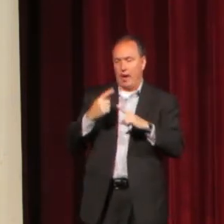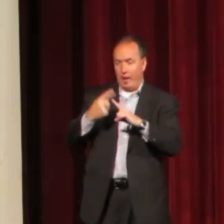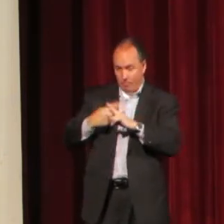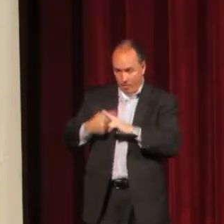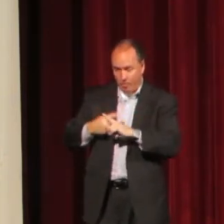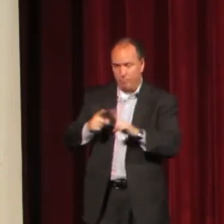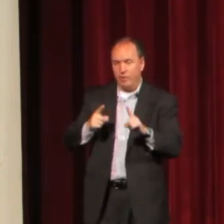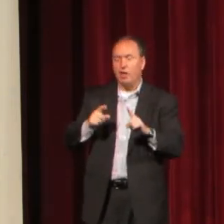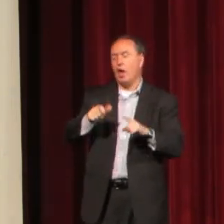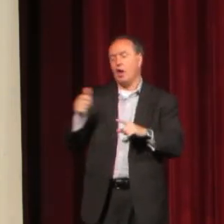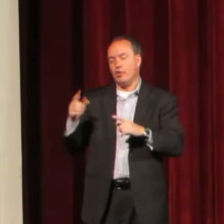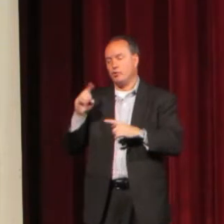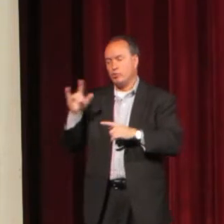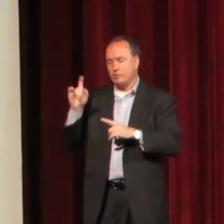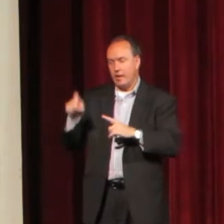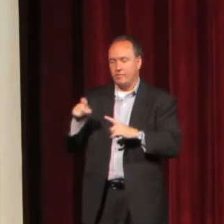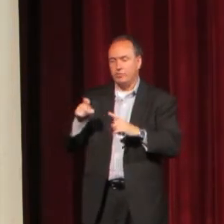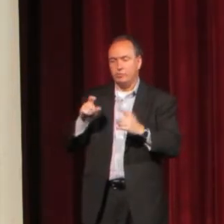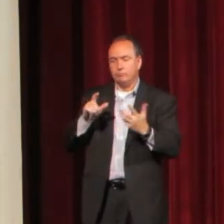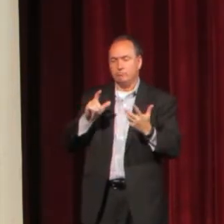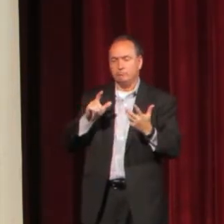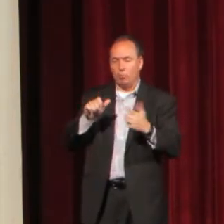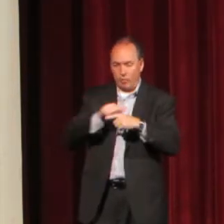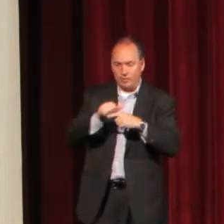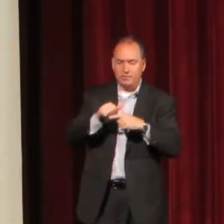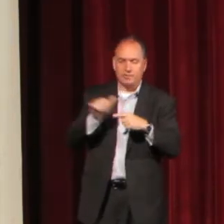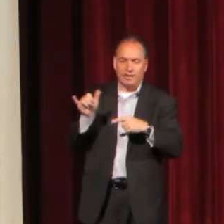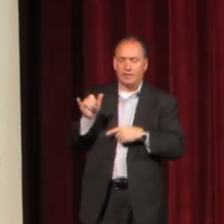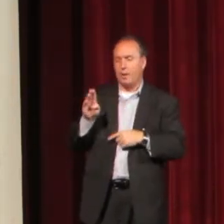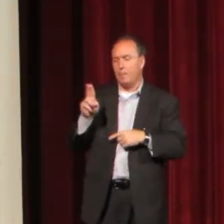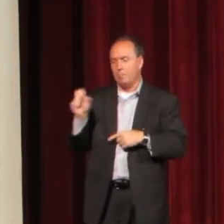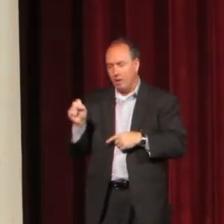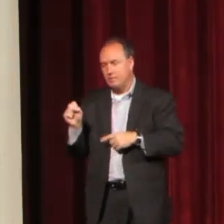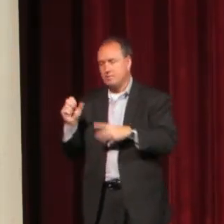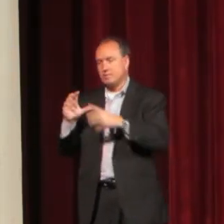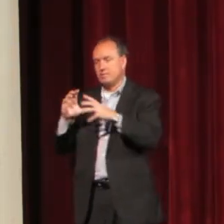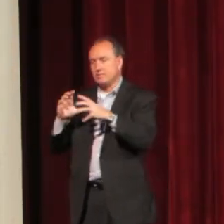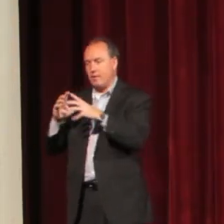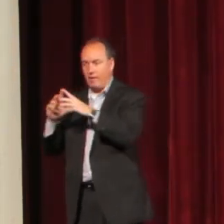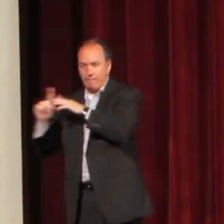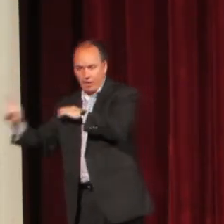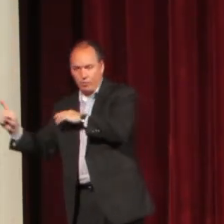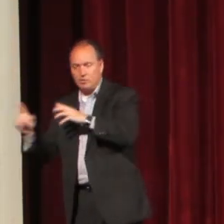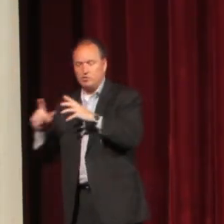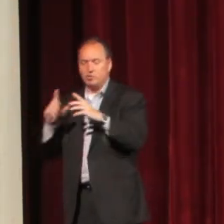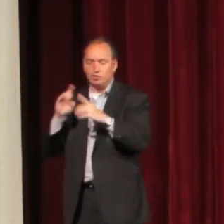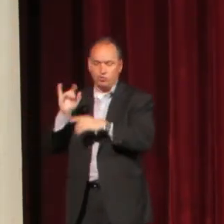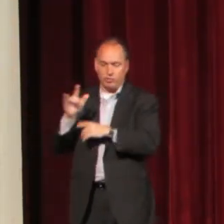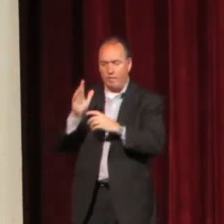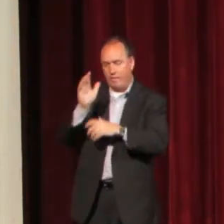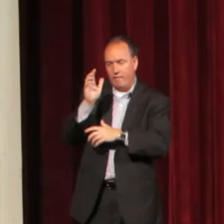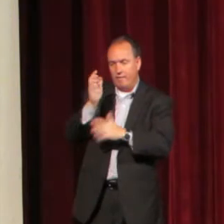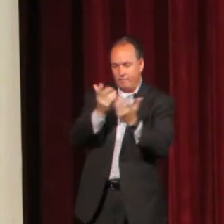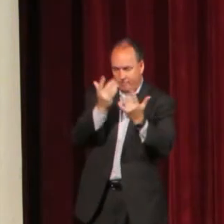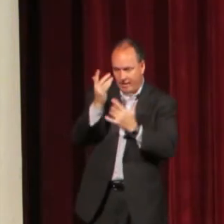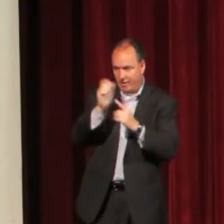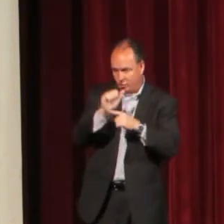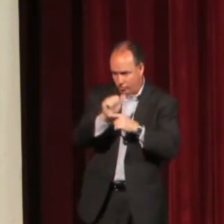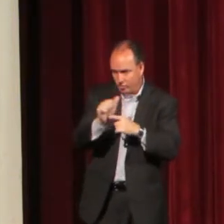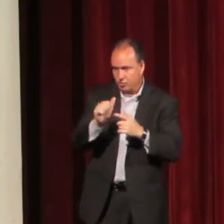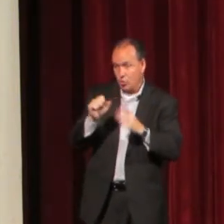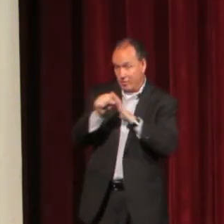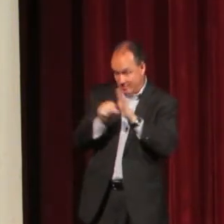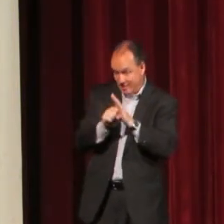there are other drills that have to be addressed, like bus evacuation drills, fire drills. So the state